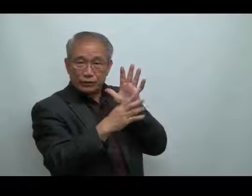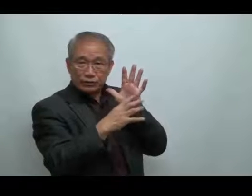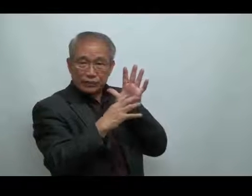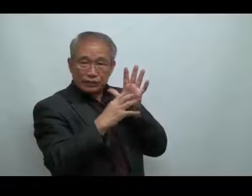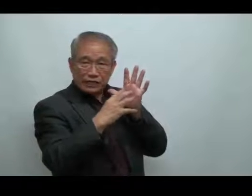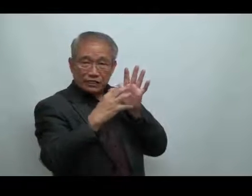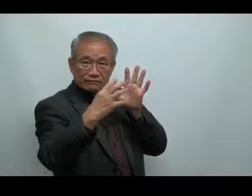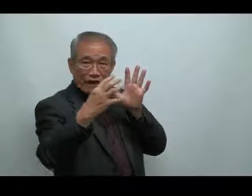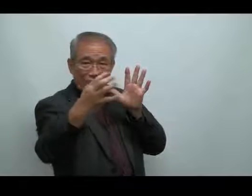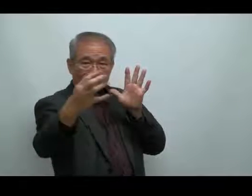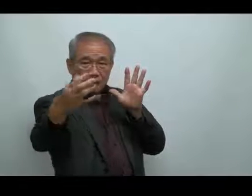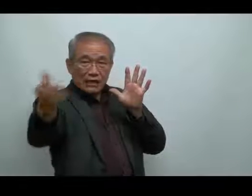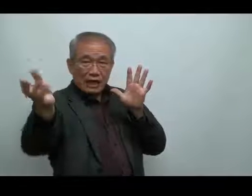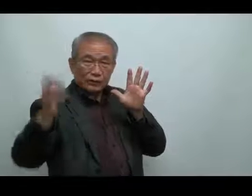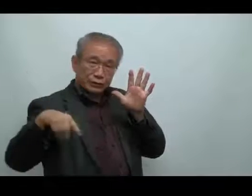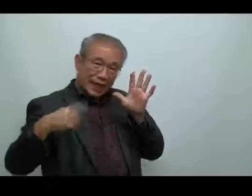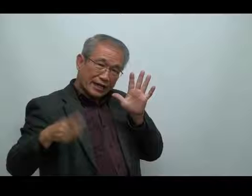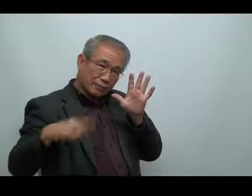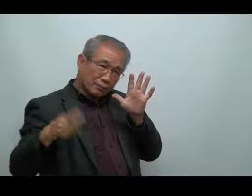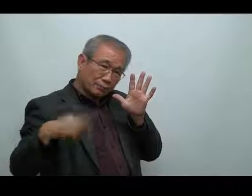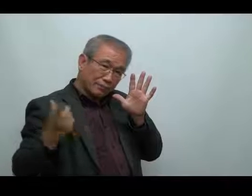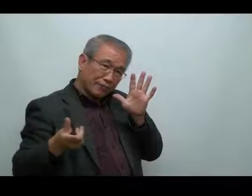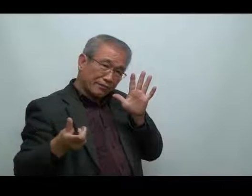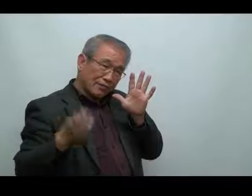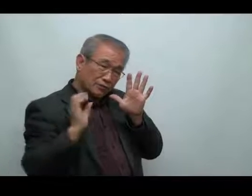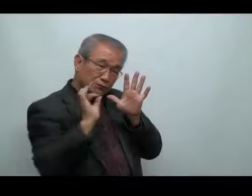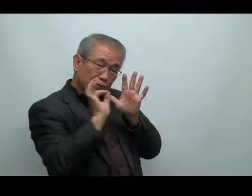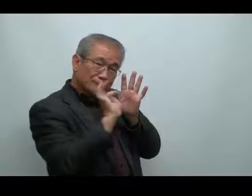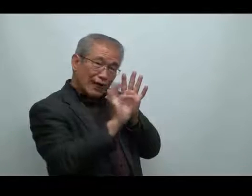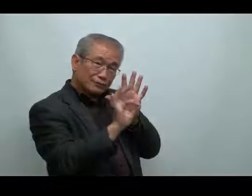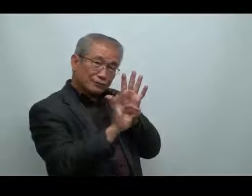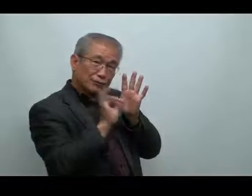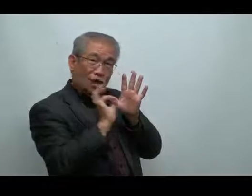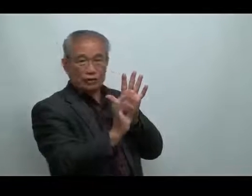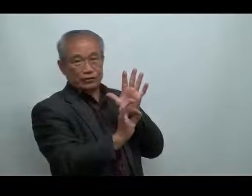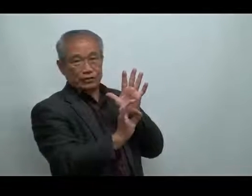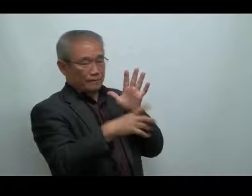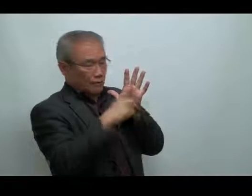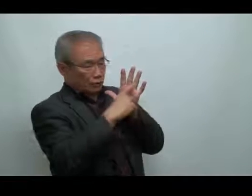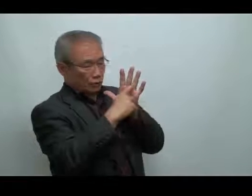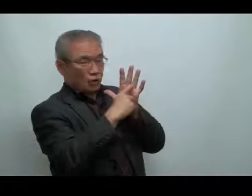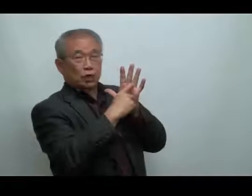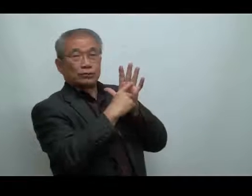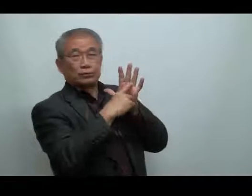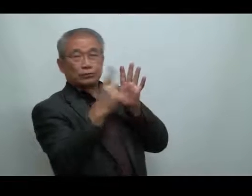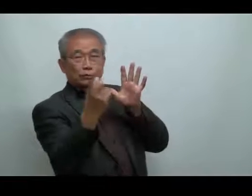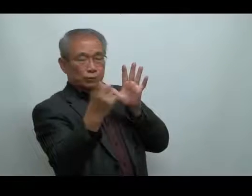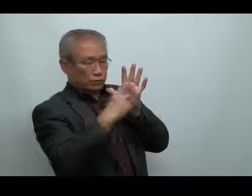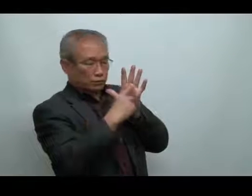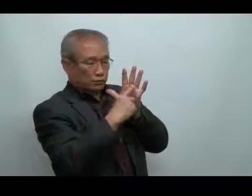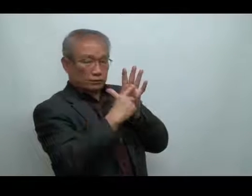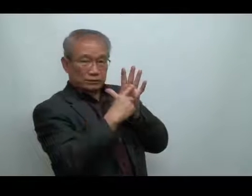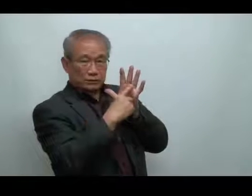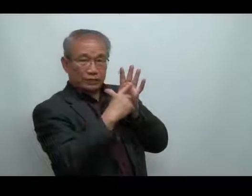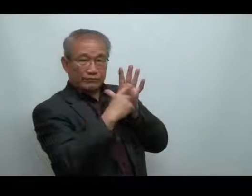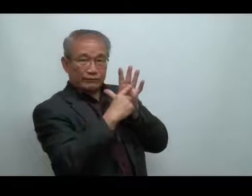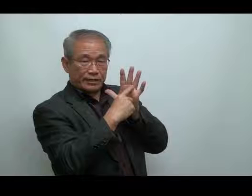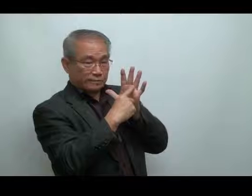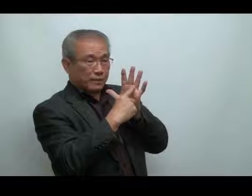to sustain the vowels and use extra breath to pronounce the consonants. So what to do is start from here.